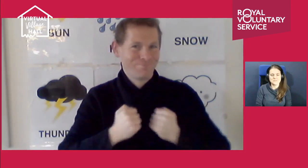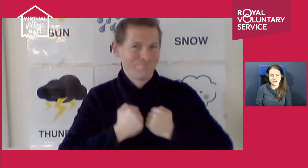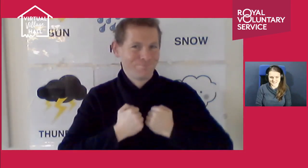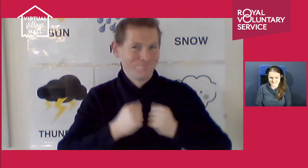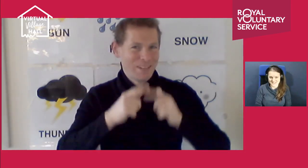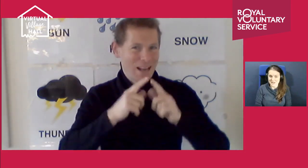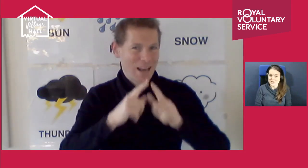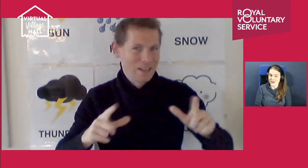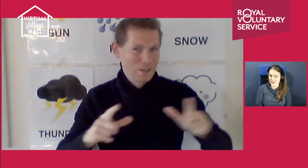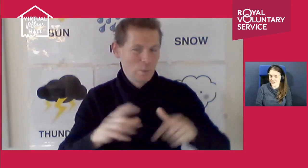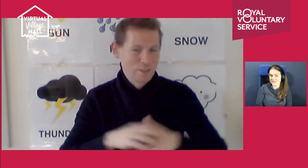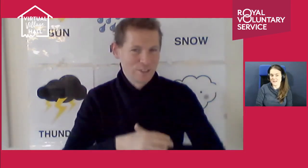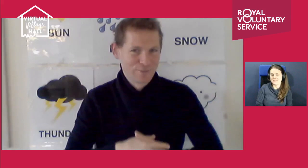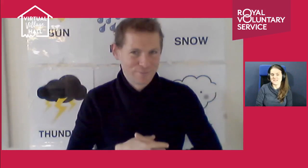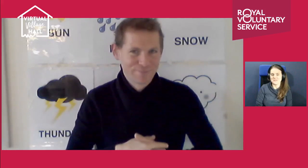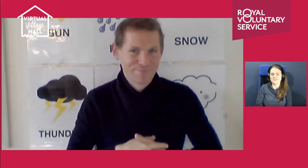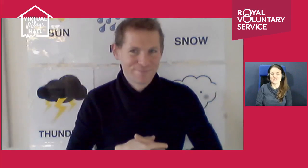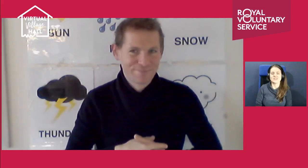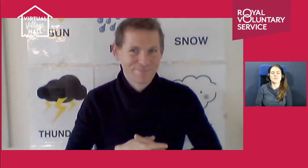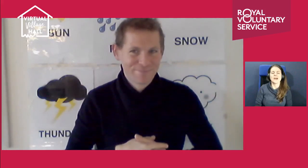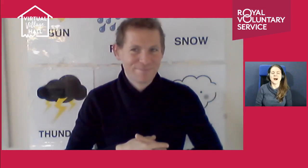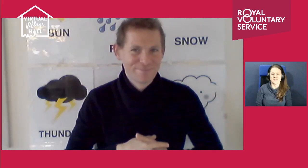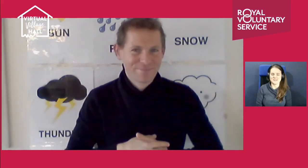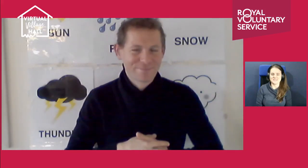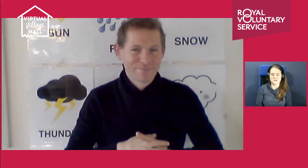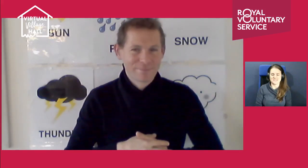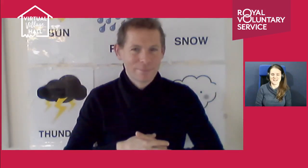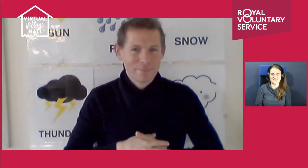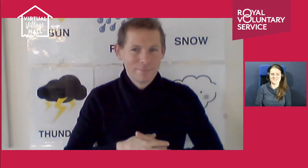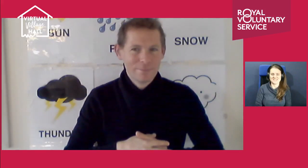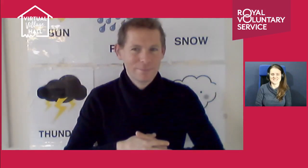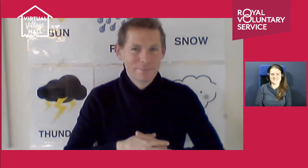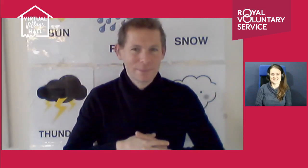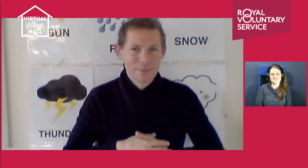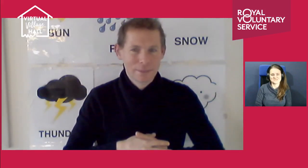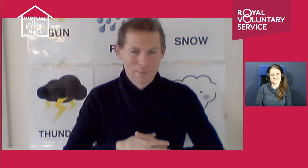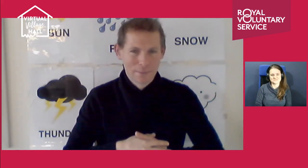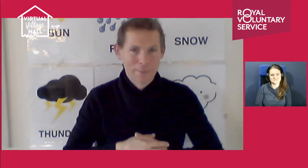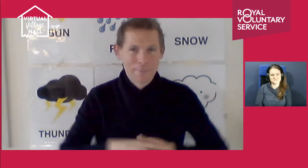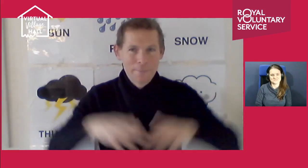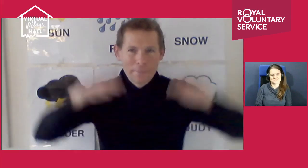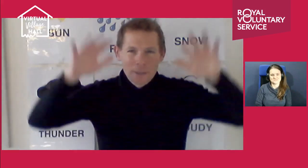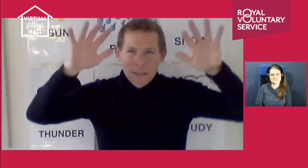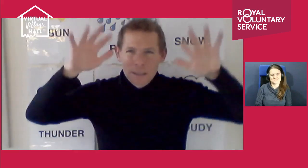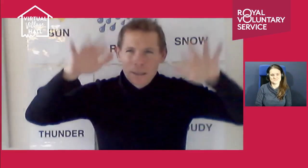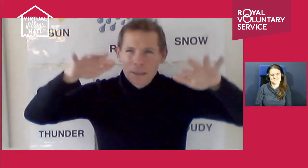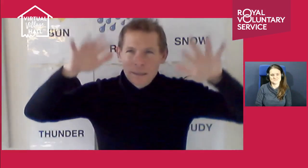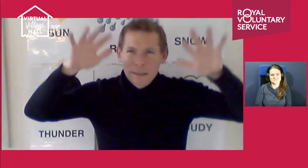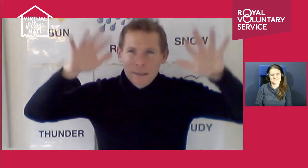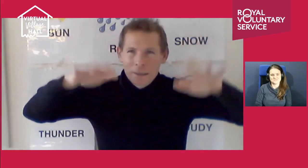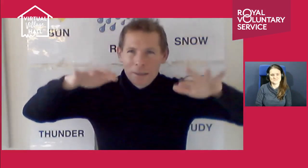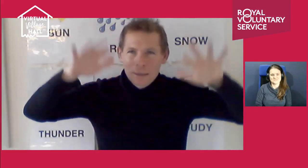expressions. But now let me demonstrate it the way I would express language.